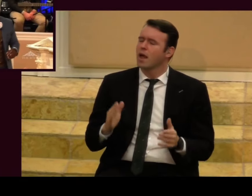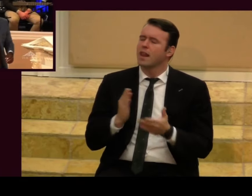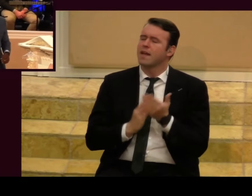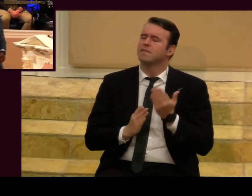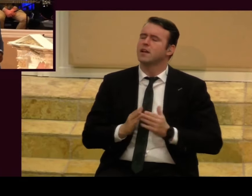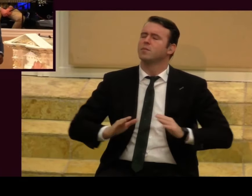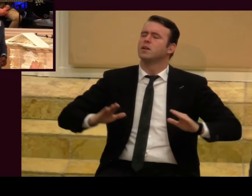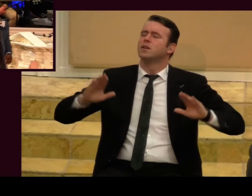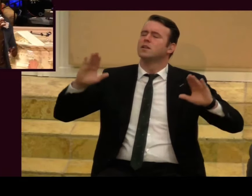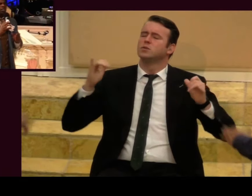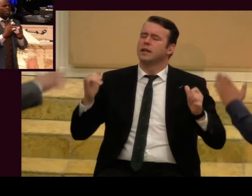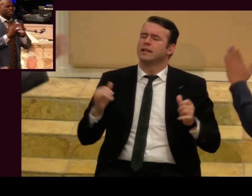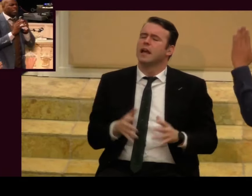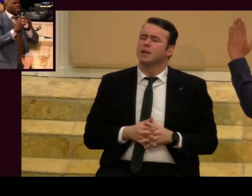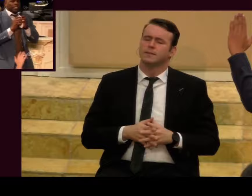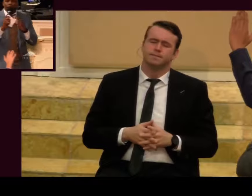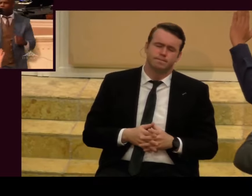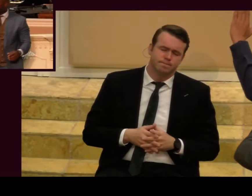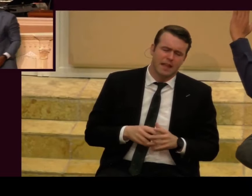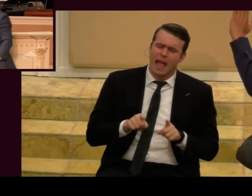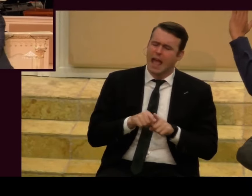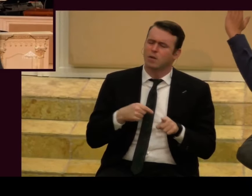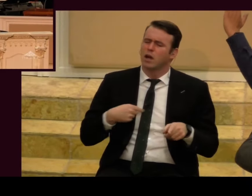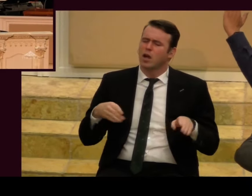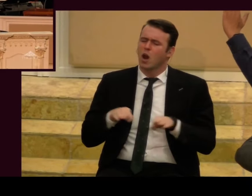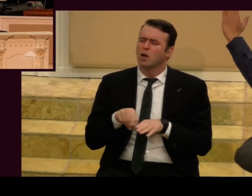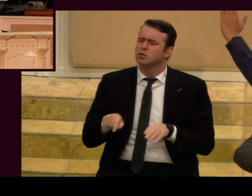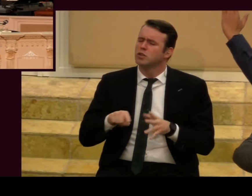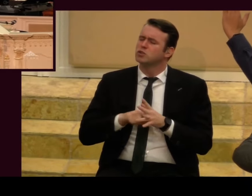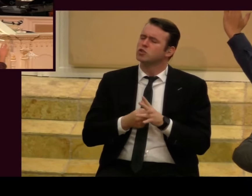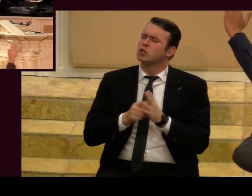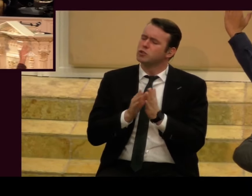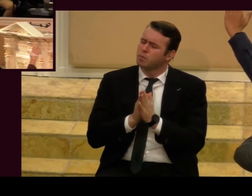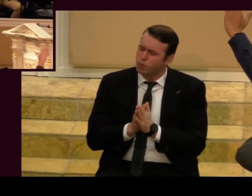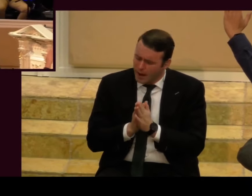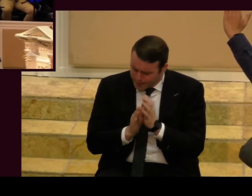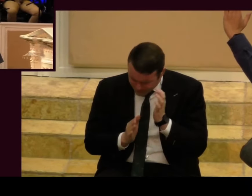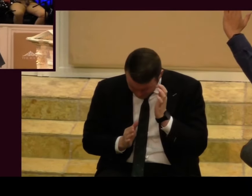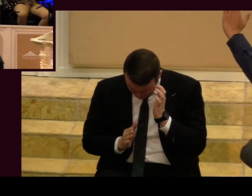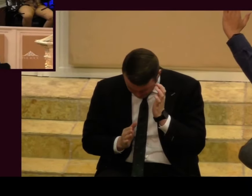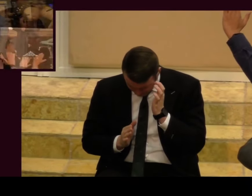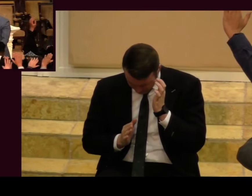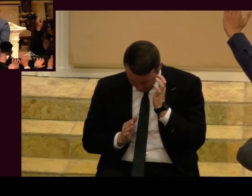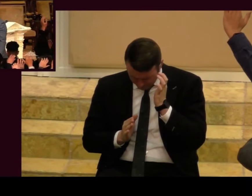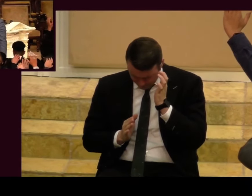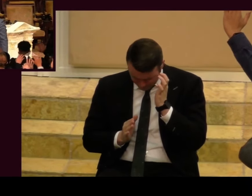Come on, lift up your hands right now. Come on, as we close this out, I want you to begin to pray.